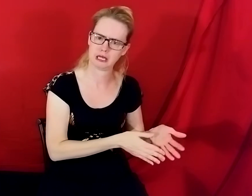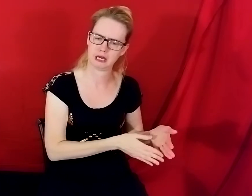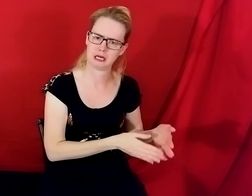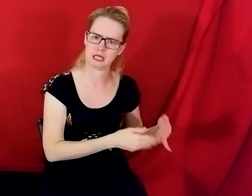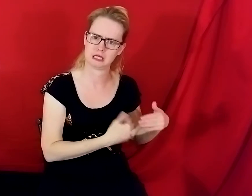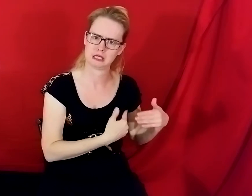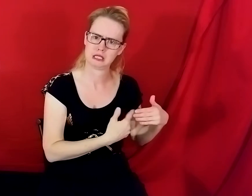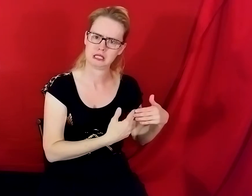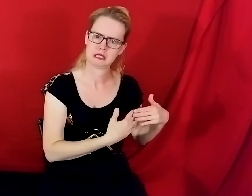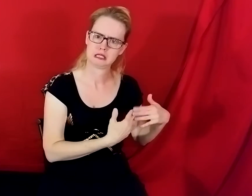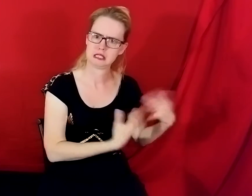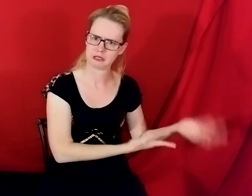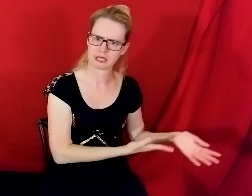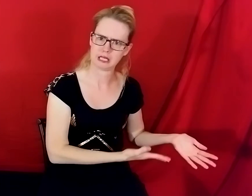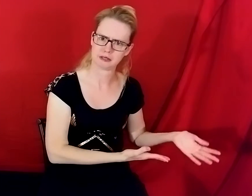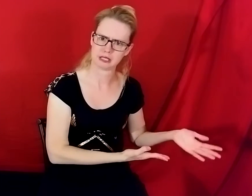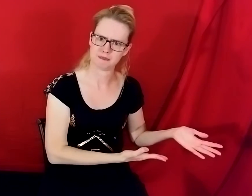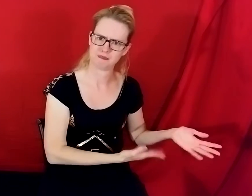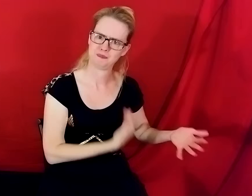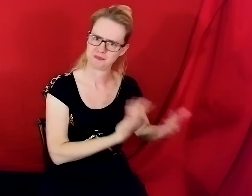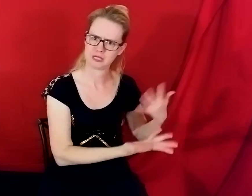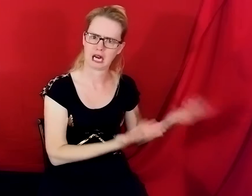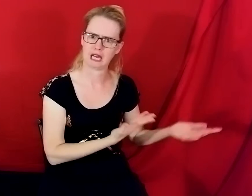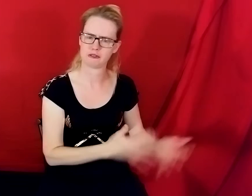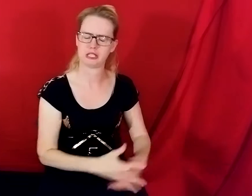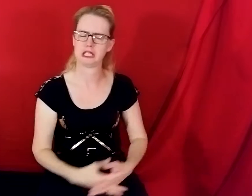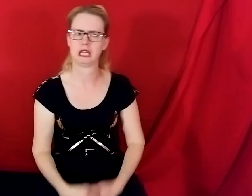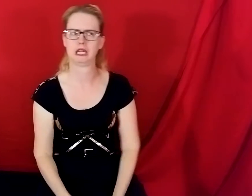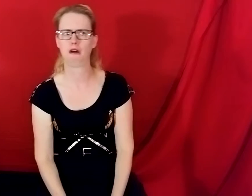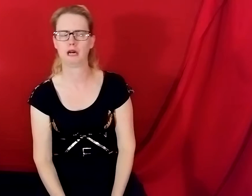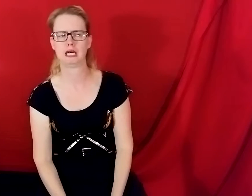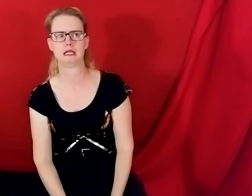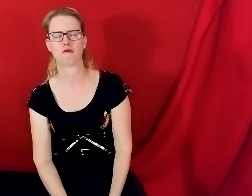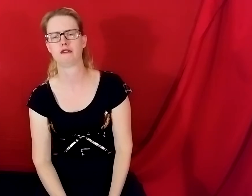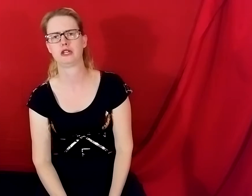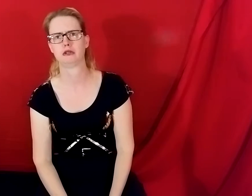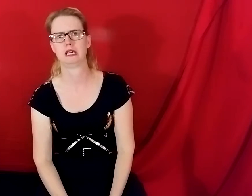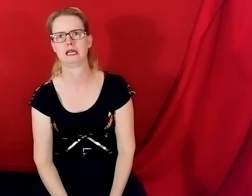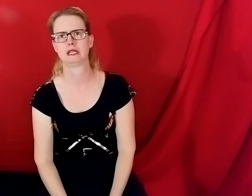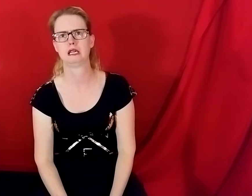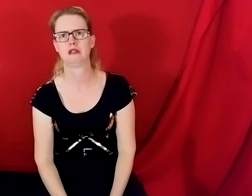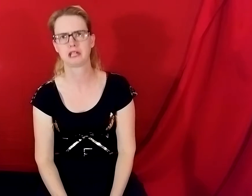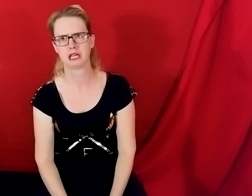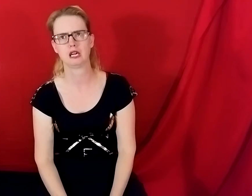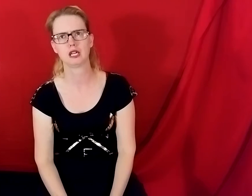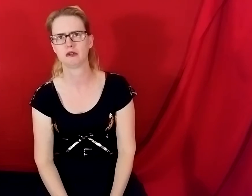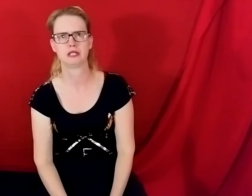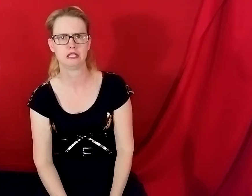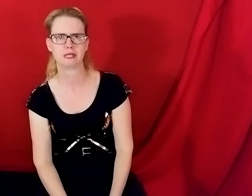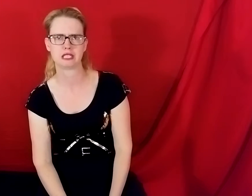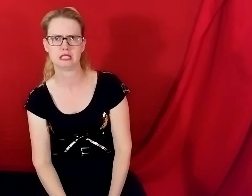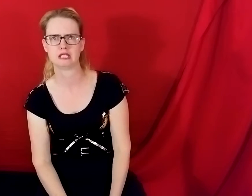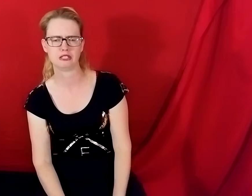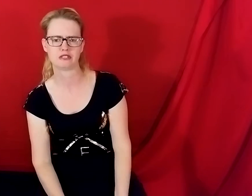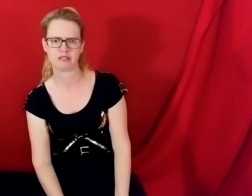uh uh yeah the guys um that i've seen in their uh reviews and i thought okay i'm gonna go see it because i just figured